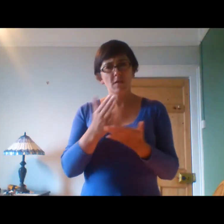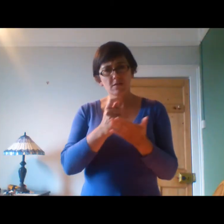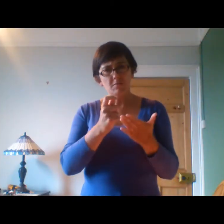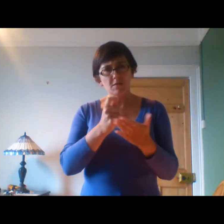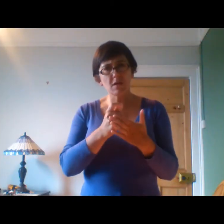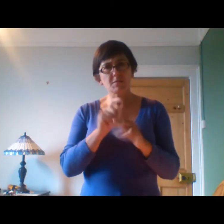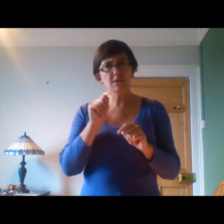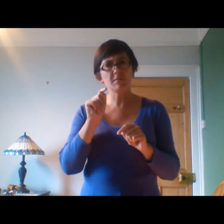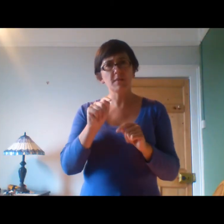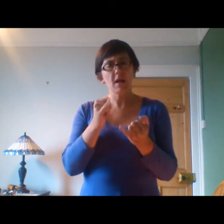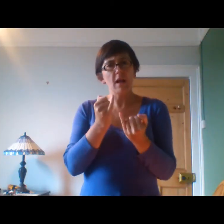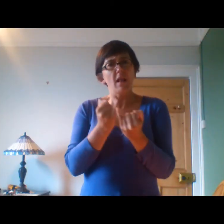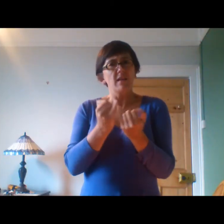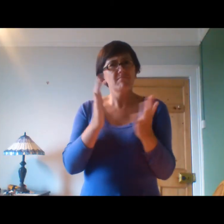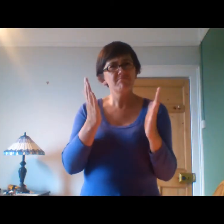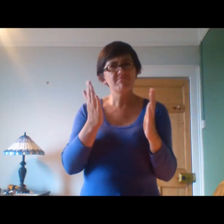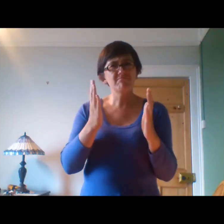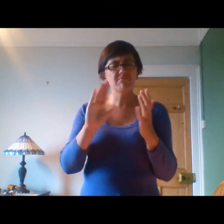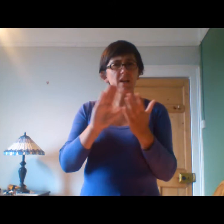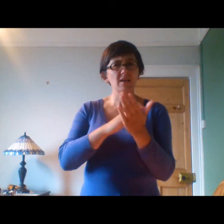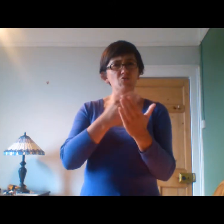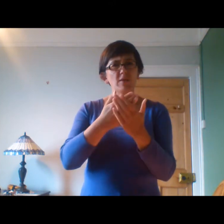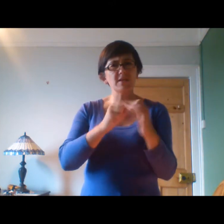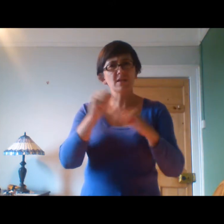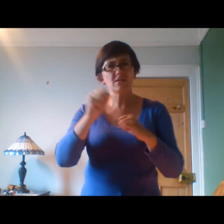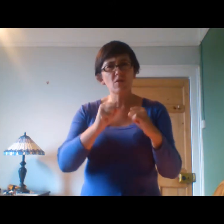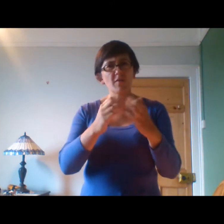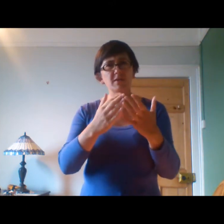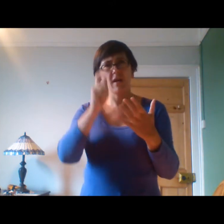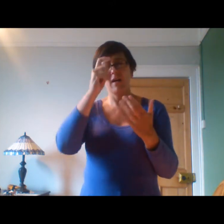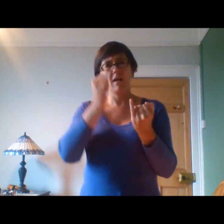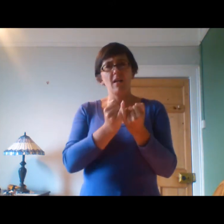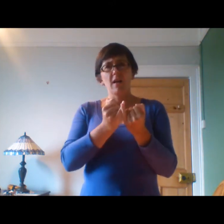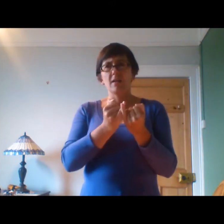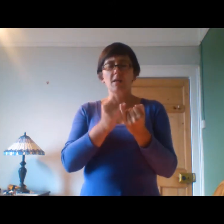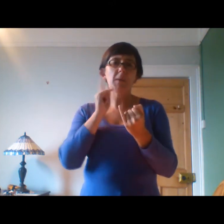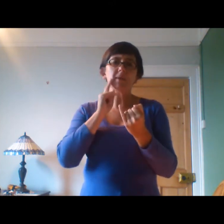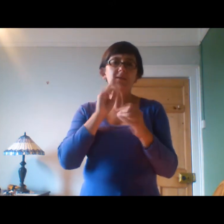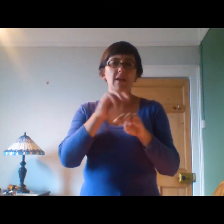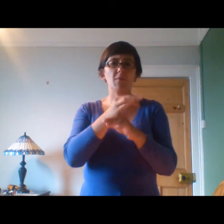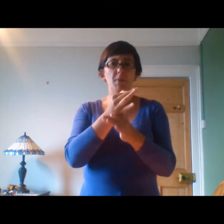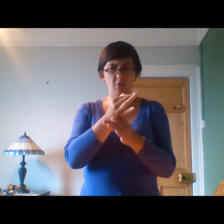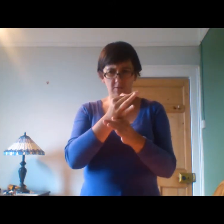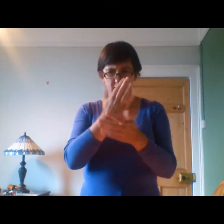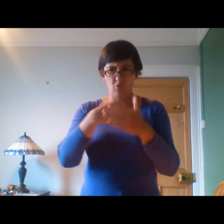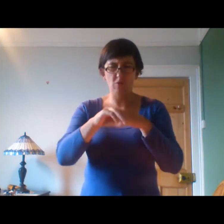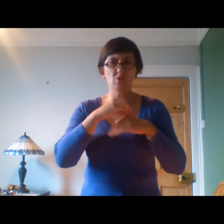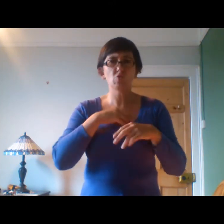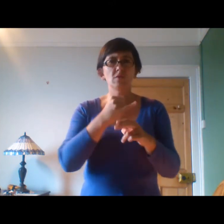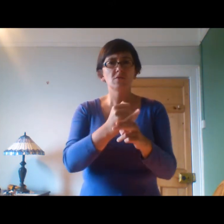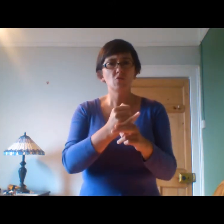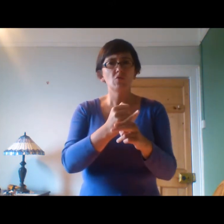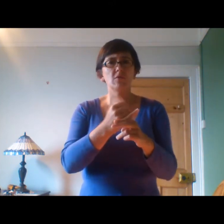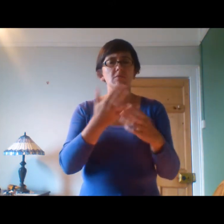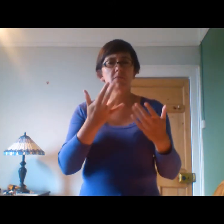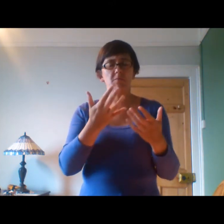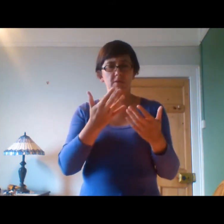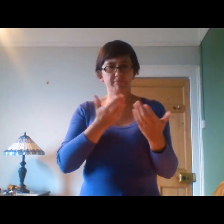a translation service. I'm thinking of deaf parents going into a school to discuss a problem with their